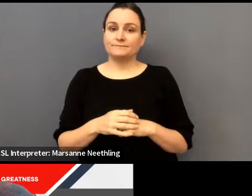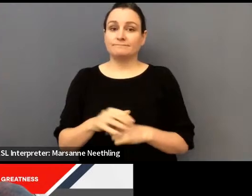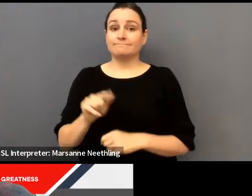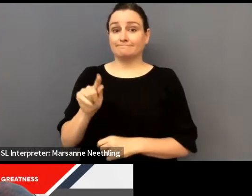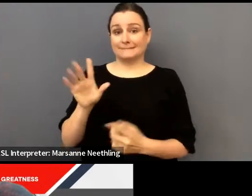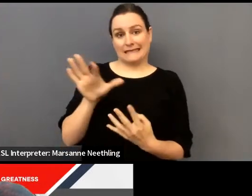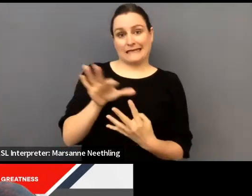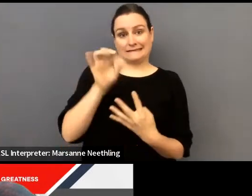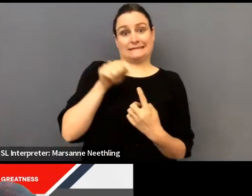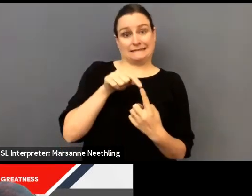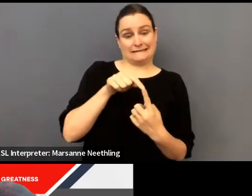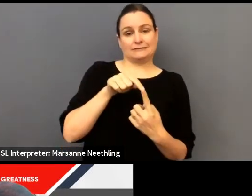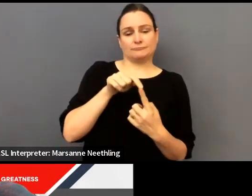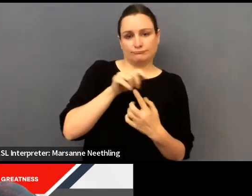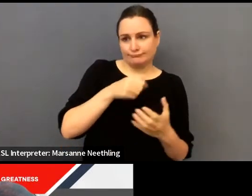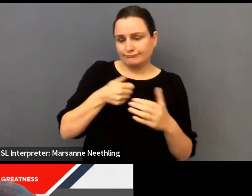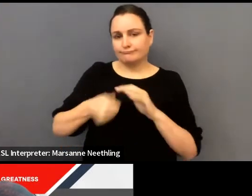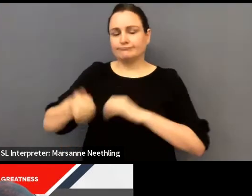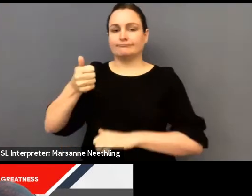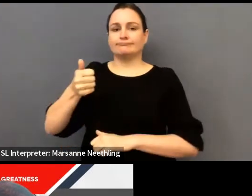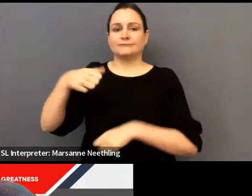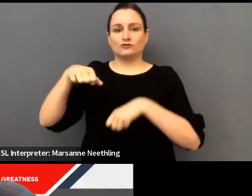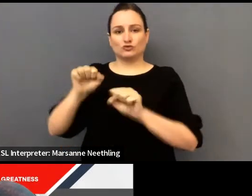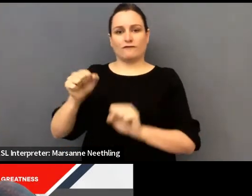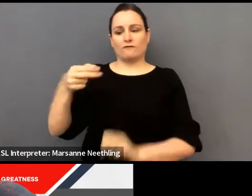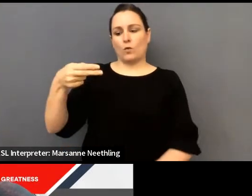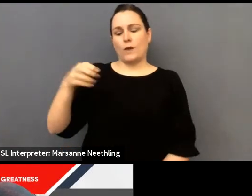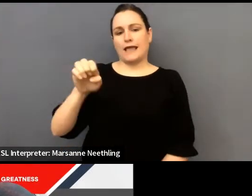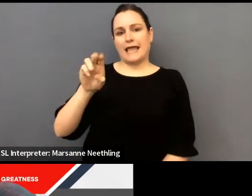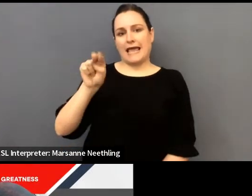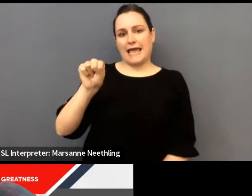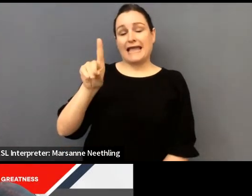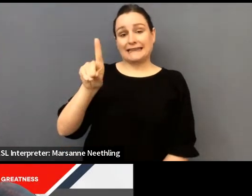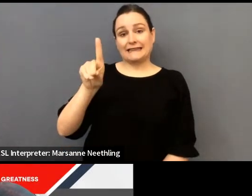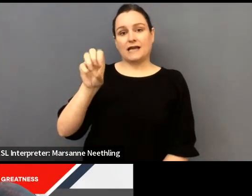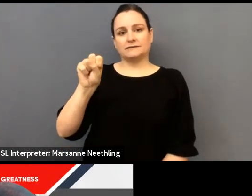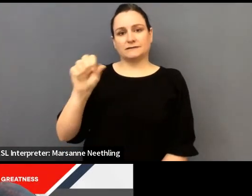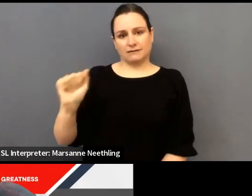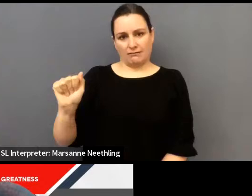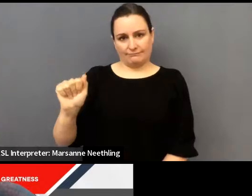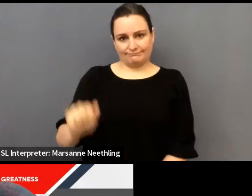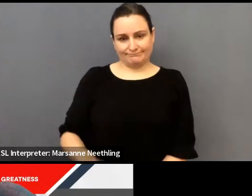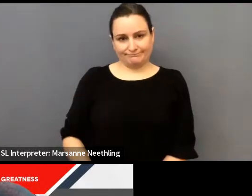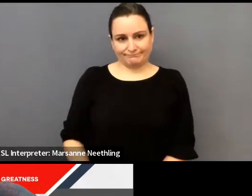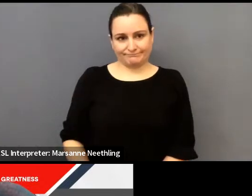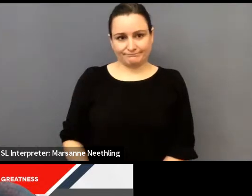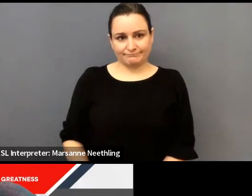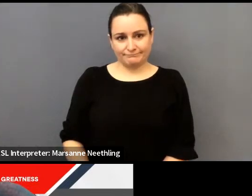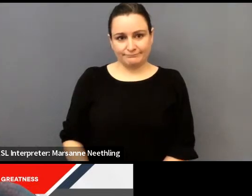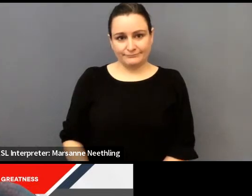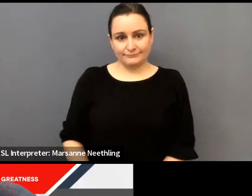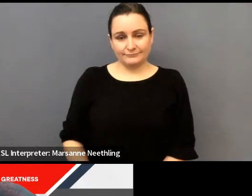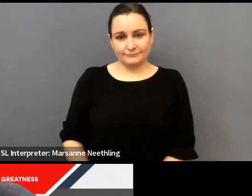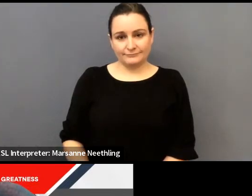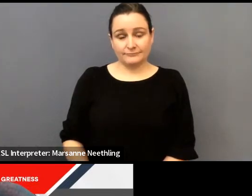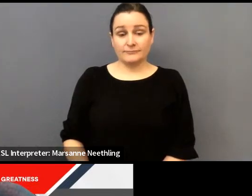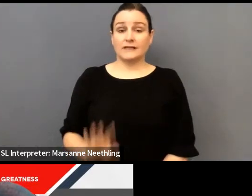Further Education Disability Services Association, with two very important